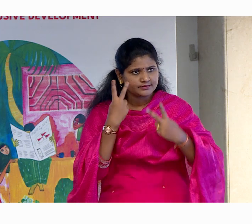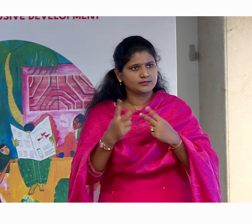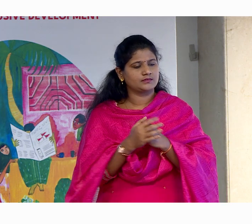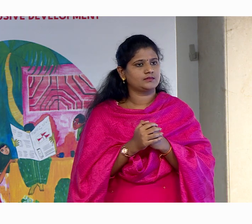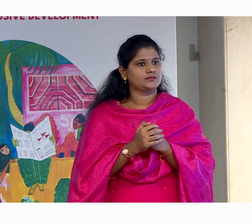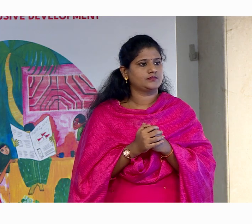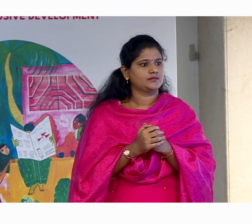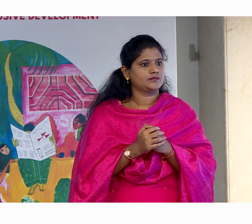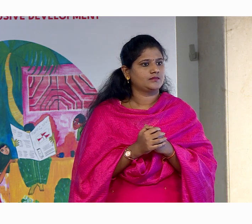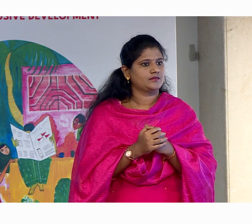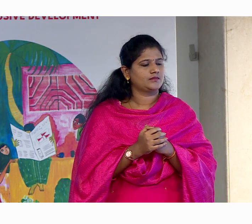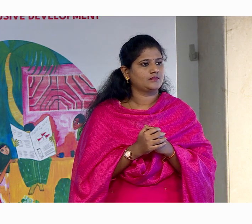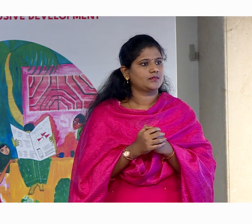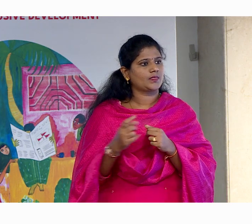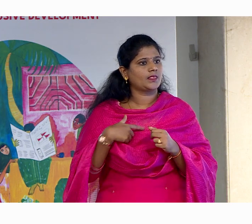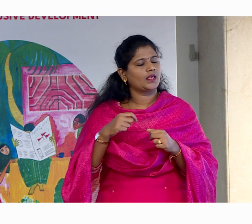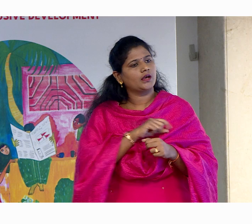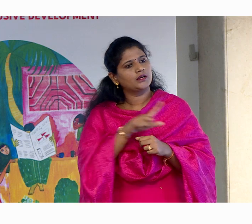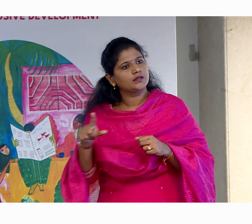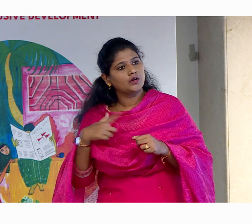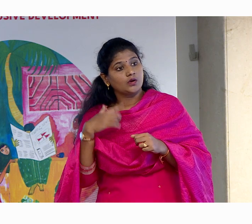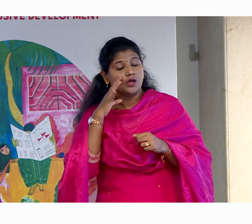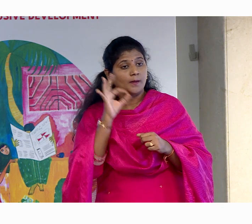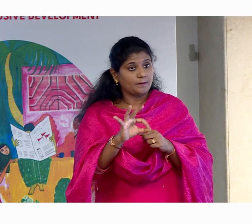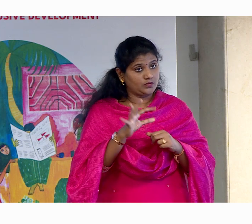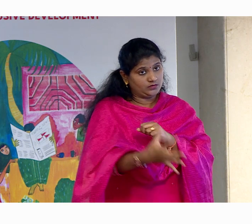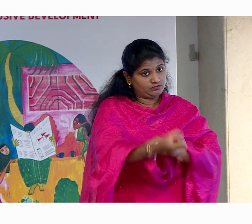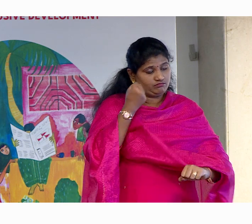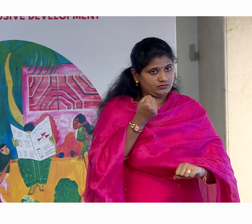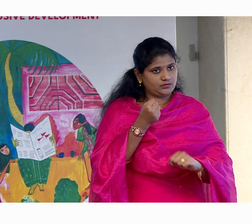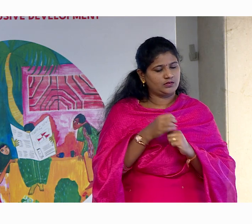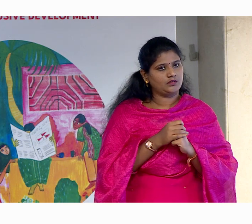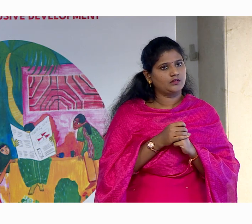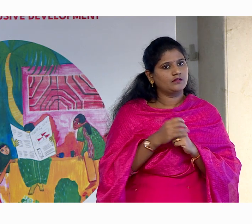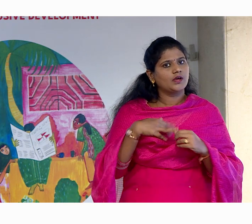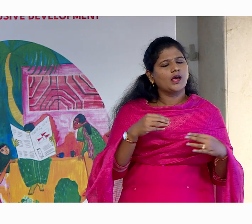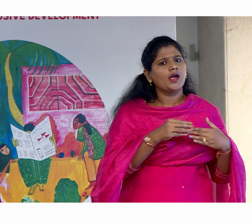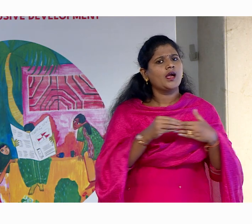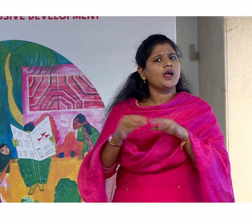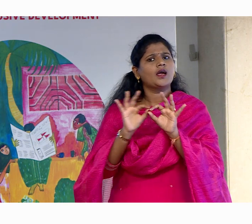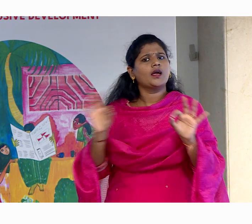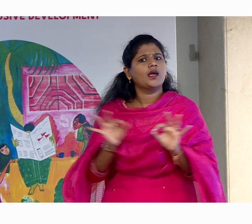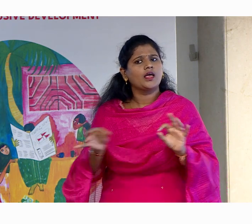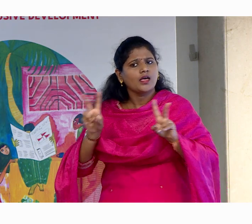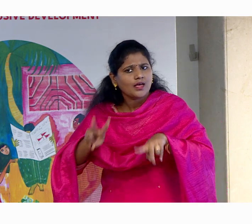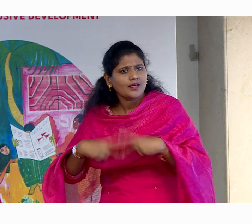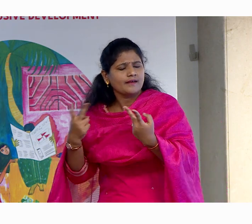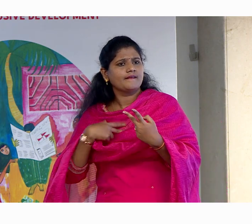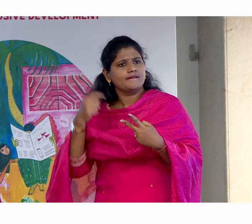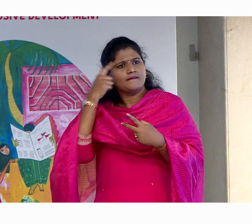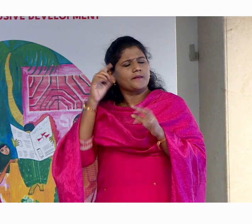such. And it's also very important to recognize that it's not that guidelines are different from